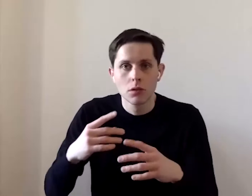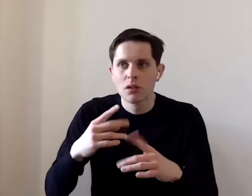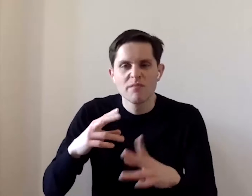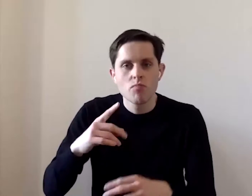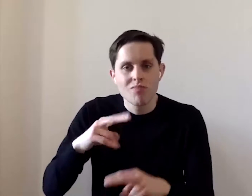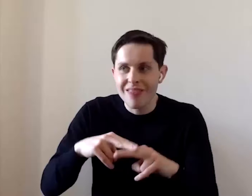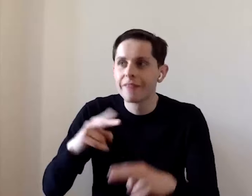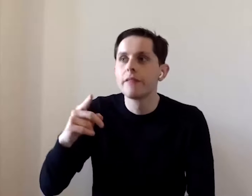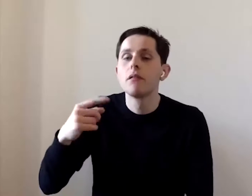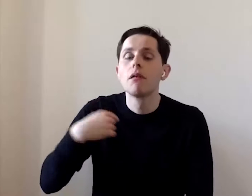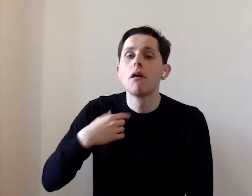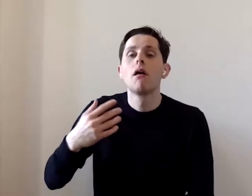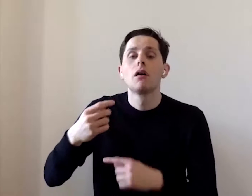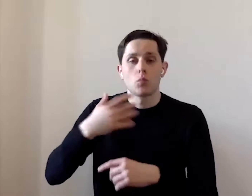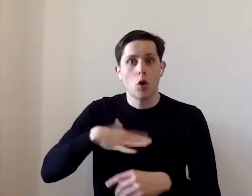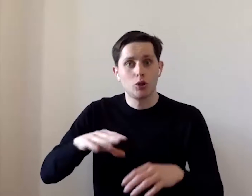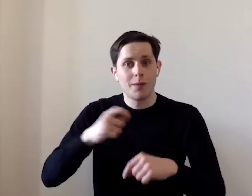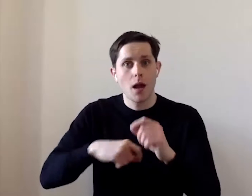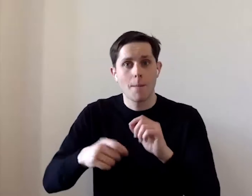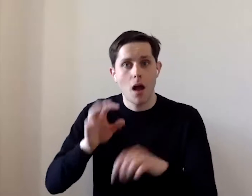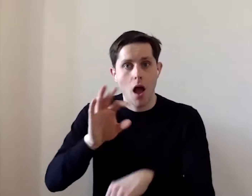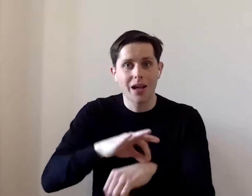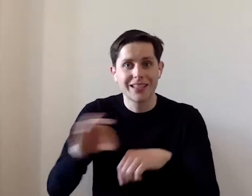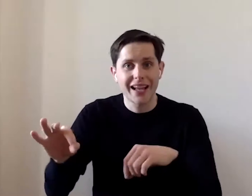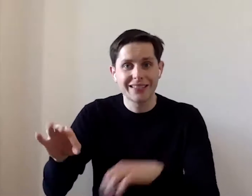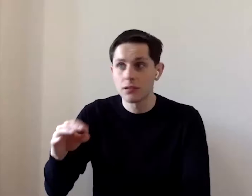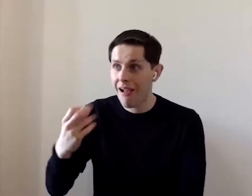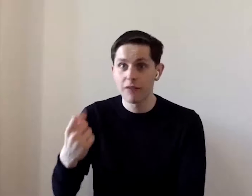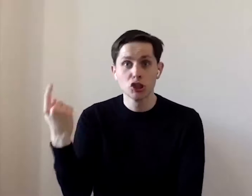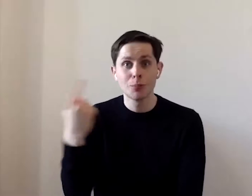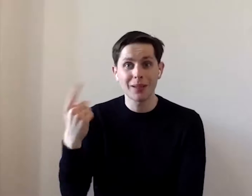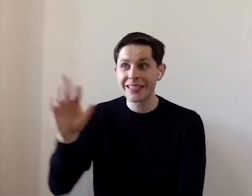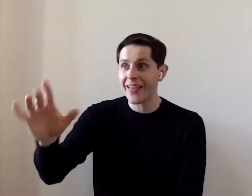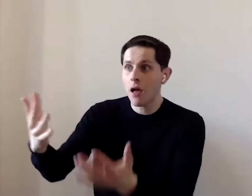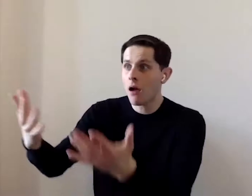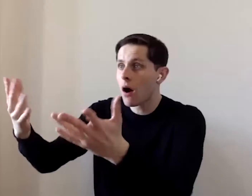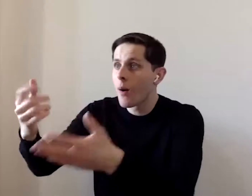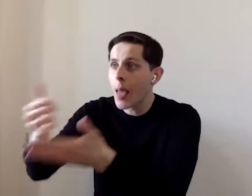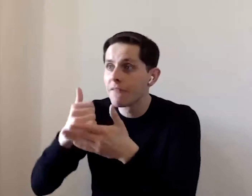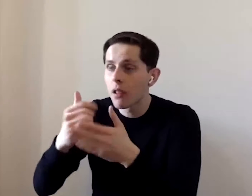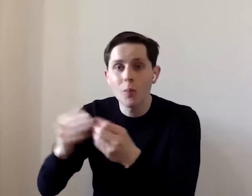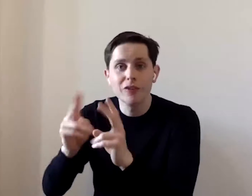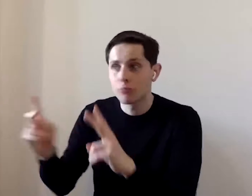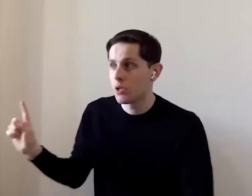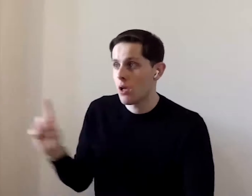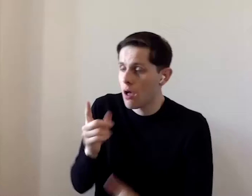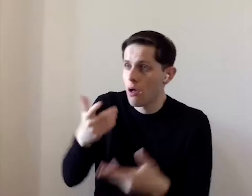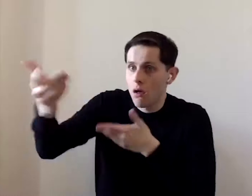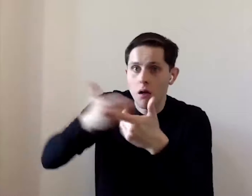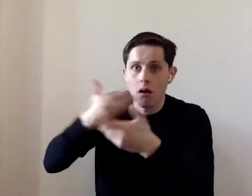I need to know that there's a place and a person I can go to have a conversation with an interpreter present about becoming an architect. And,